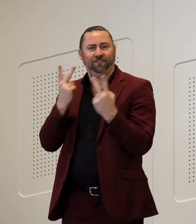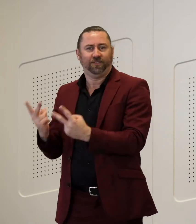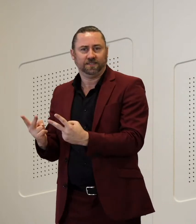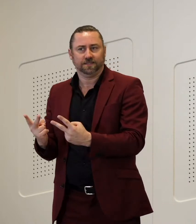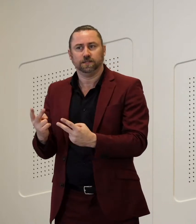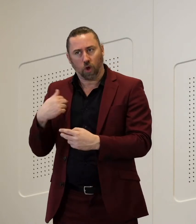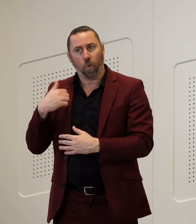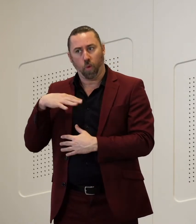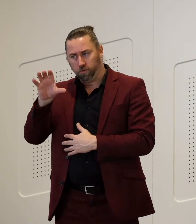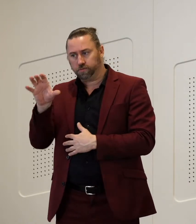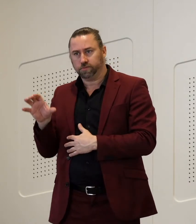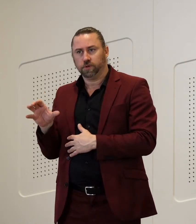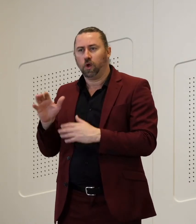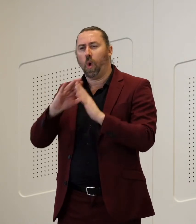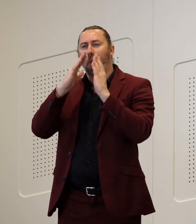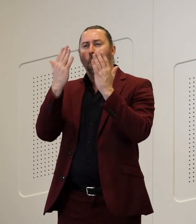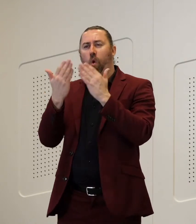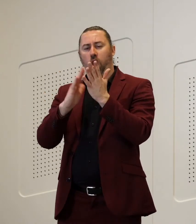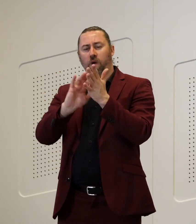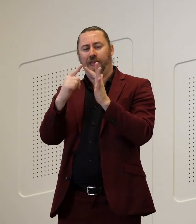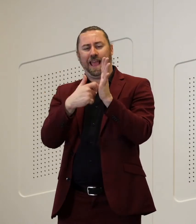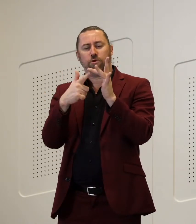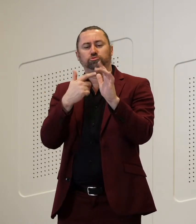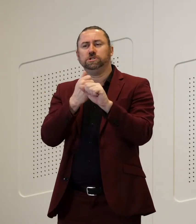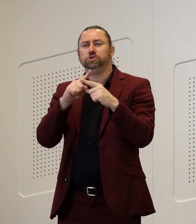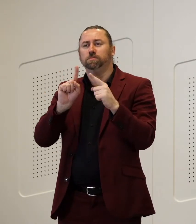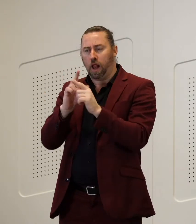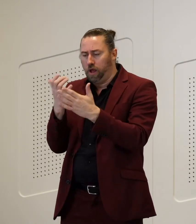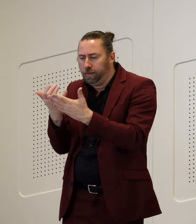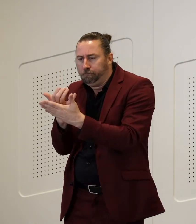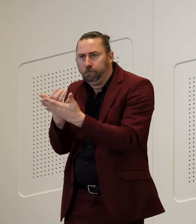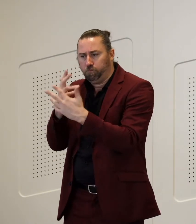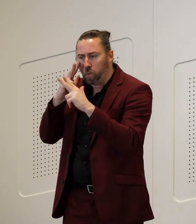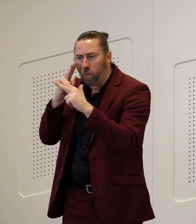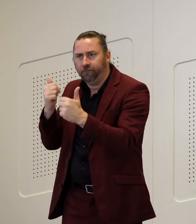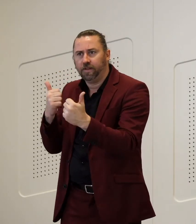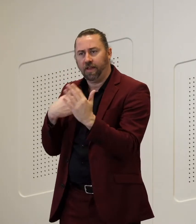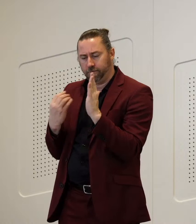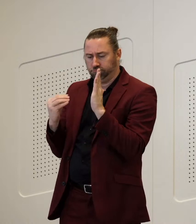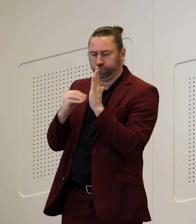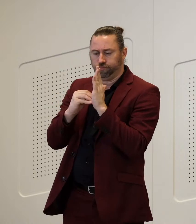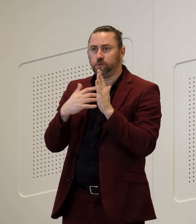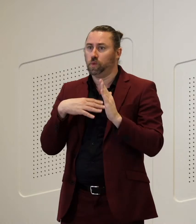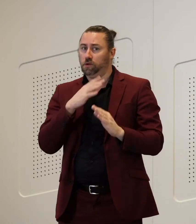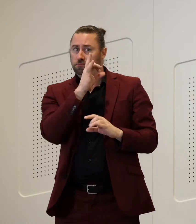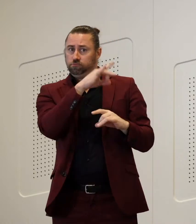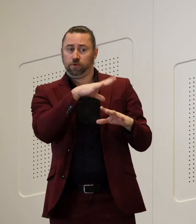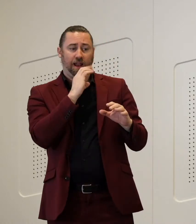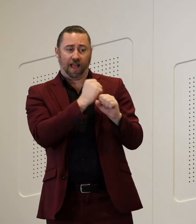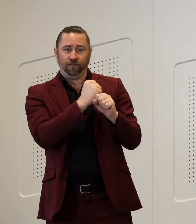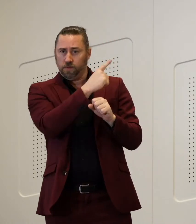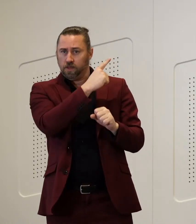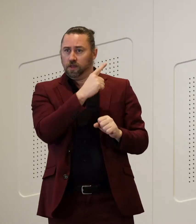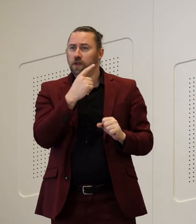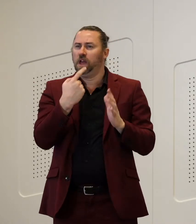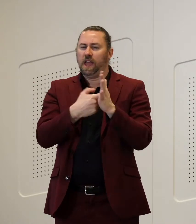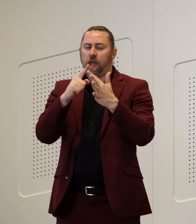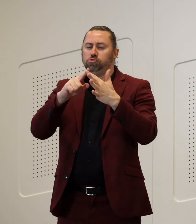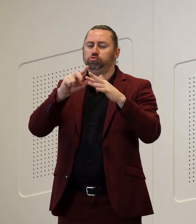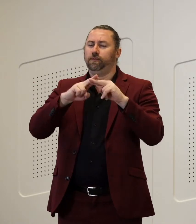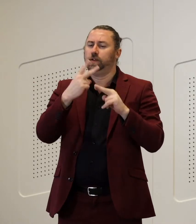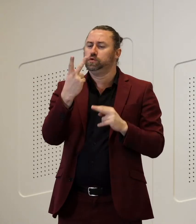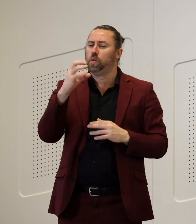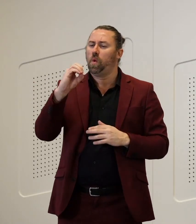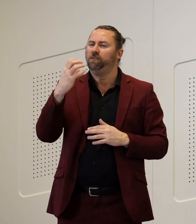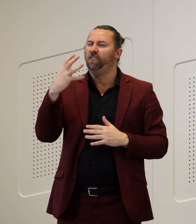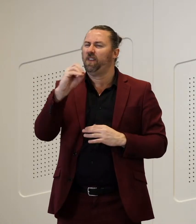reef should remain on the World Heritage List. That's why we've suggested to the Australian government that the Reef 2050 plan be